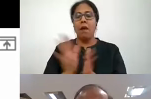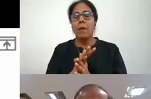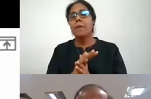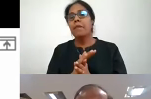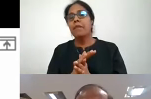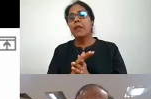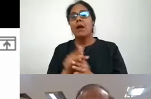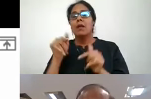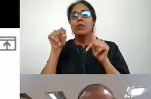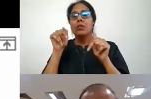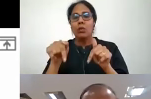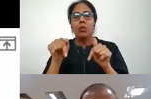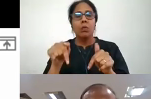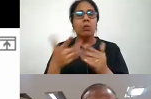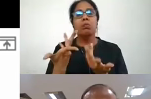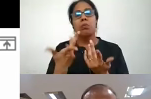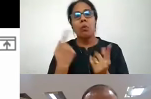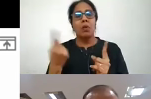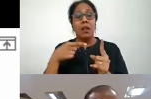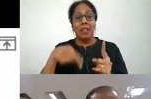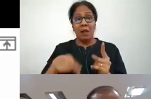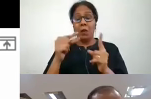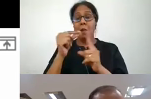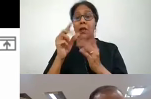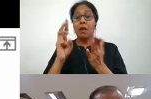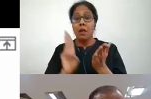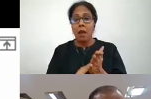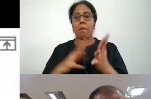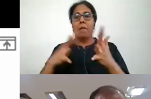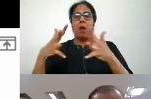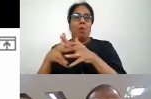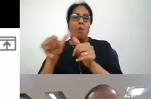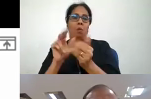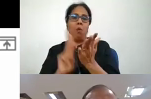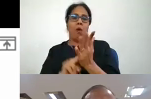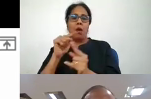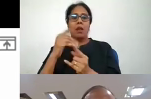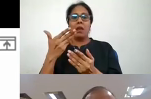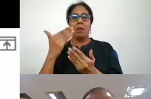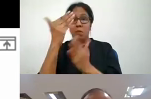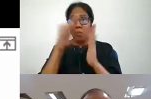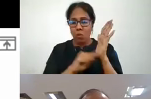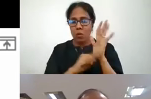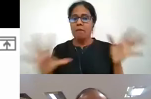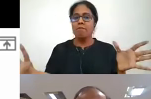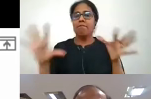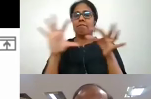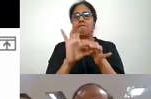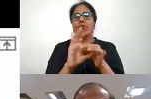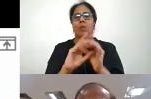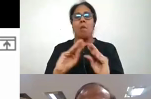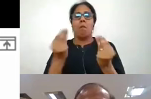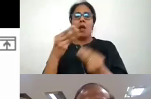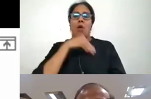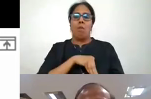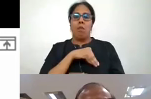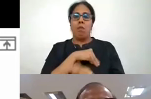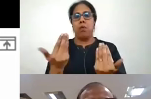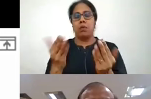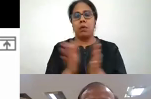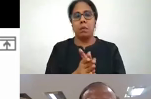hotspots under PM1E can bridge this gap. So PM1E was a very historic scheme